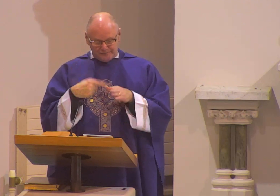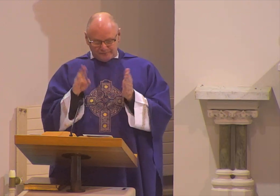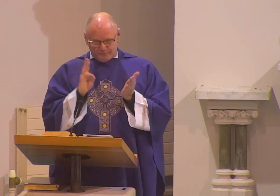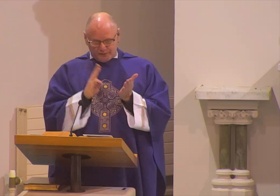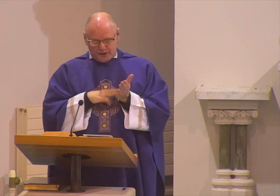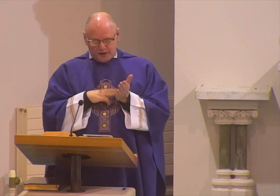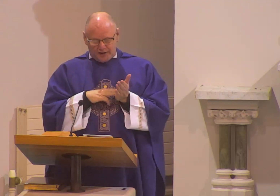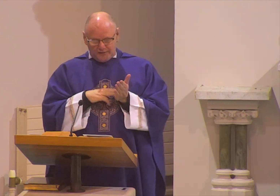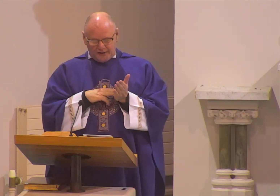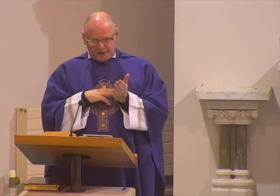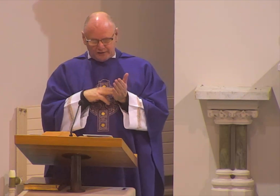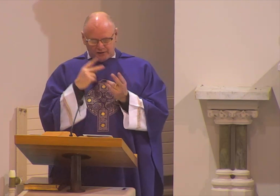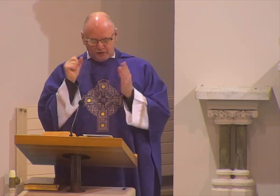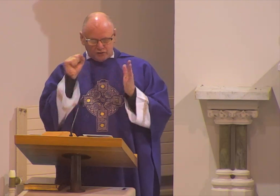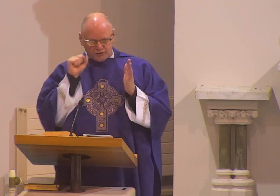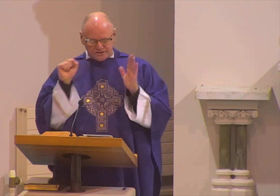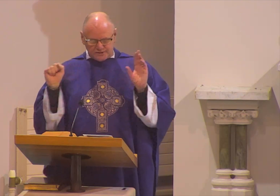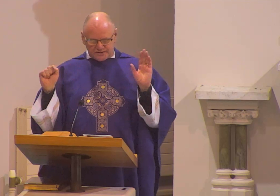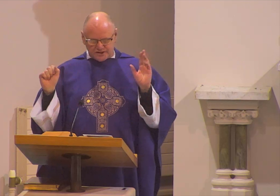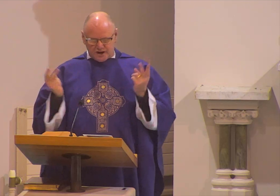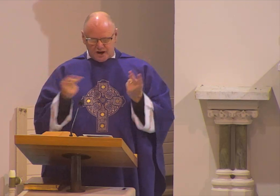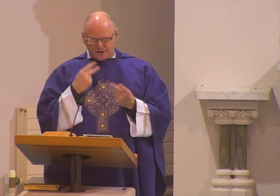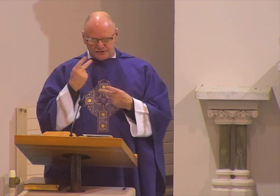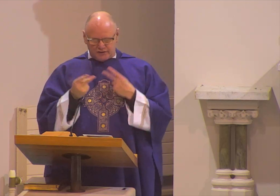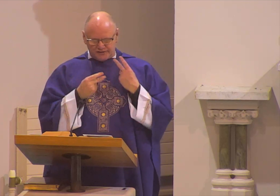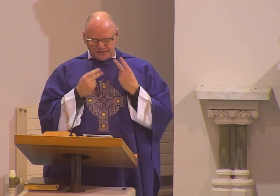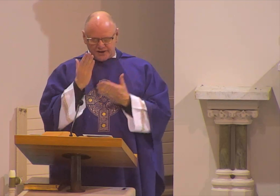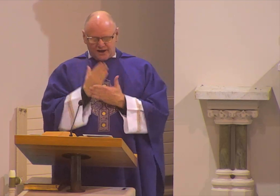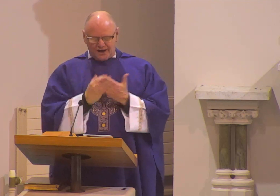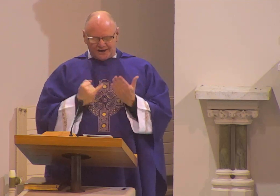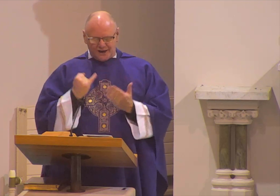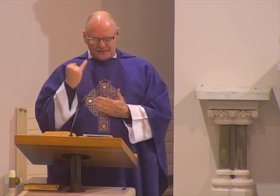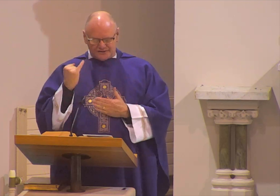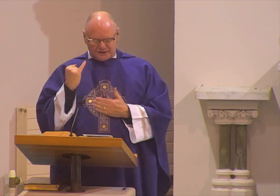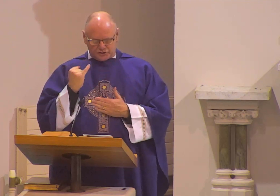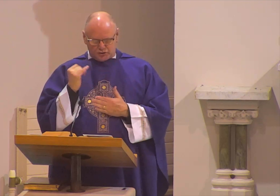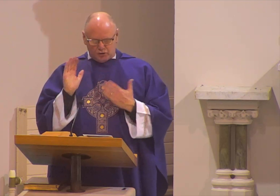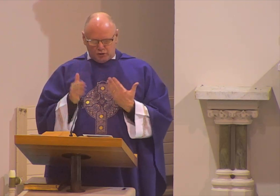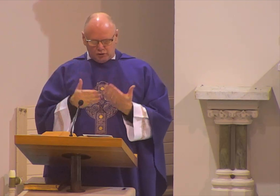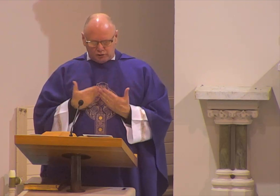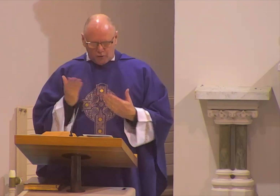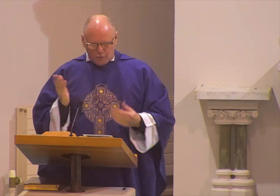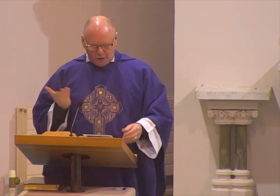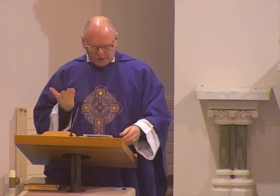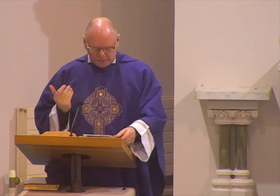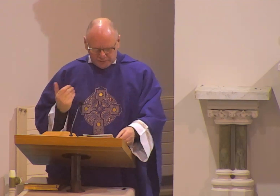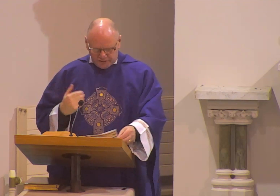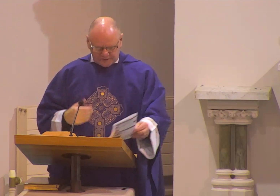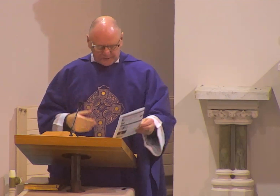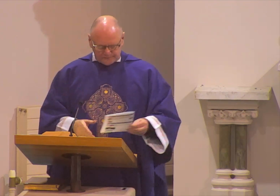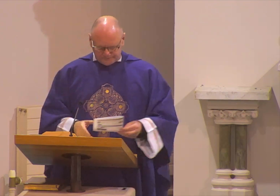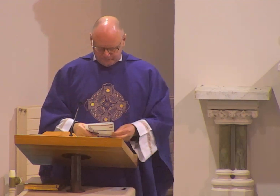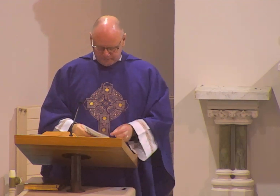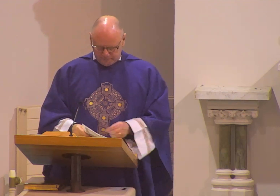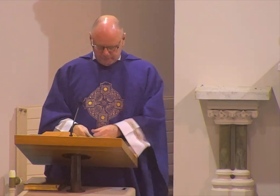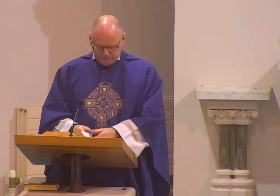a.m. and then the Christmas carol service at 6:30. You're all welcome to that.